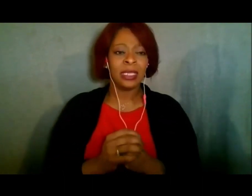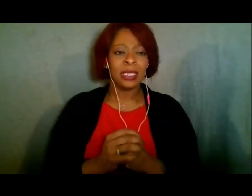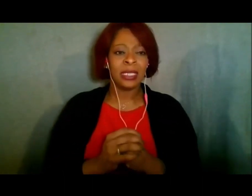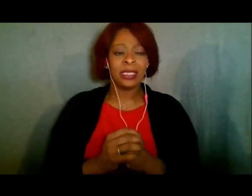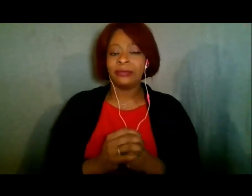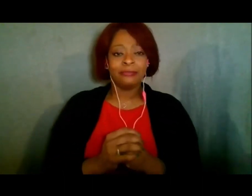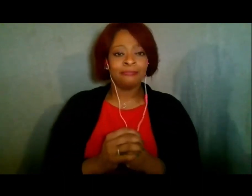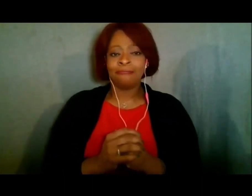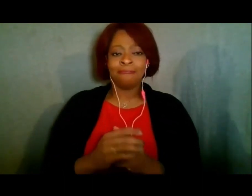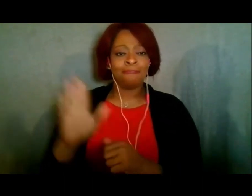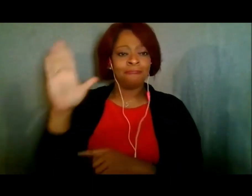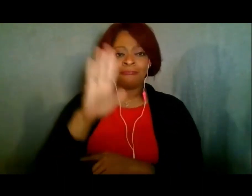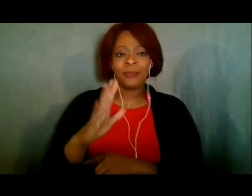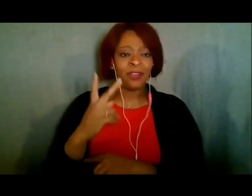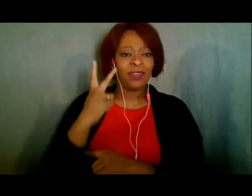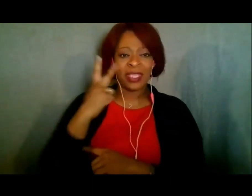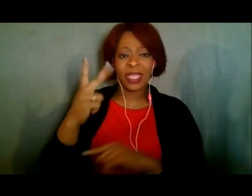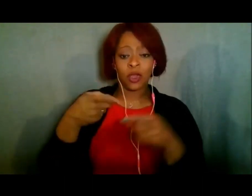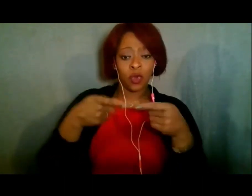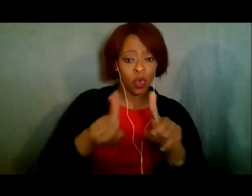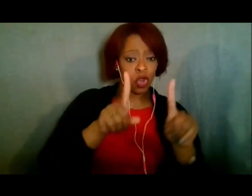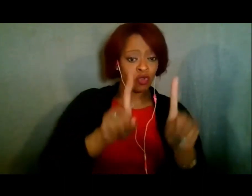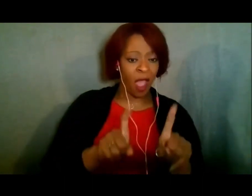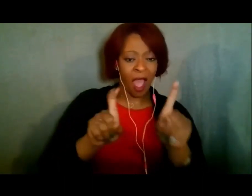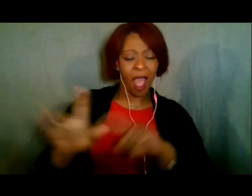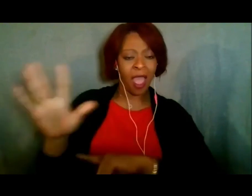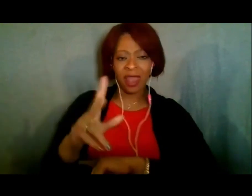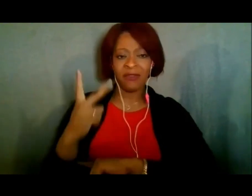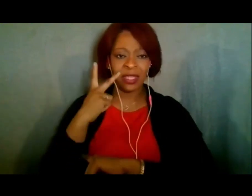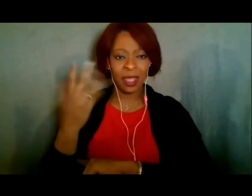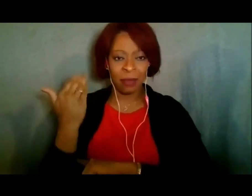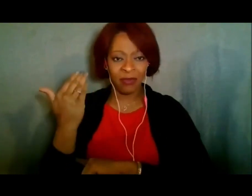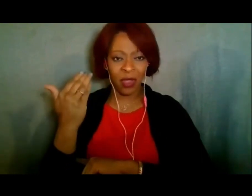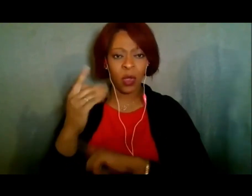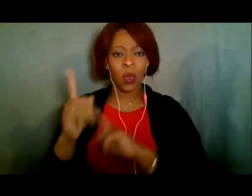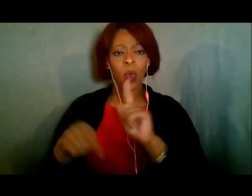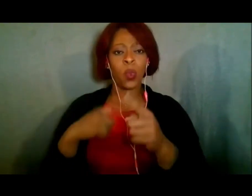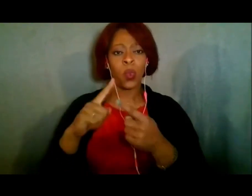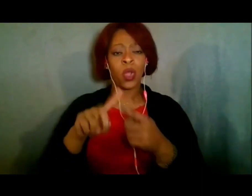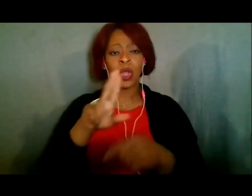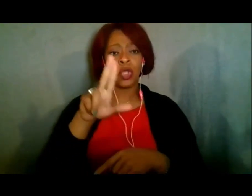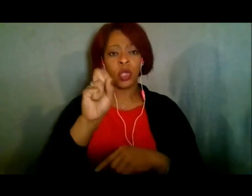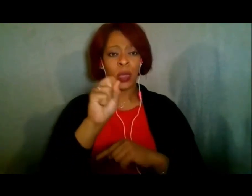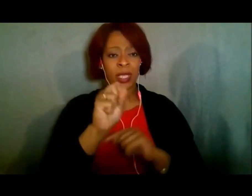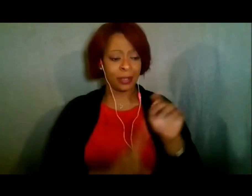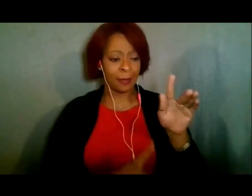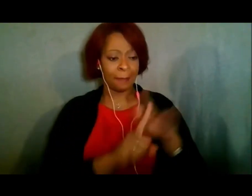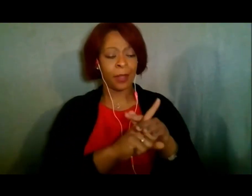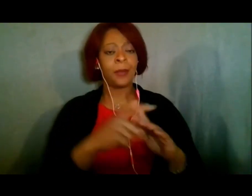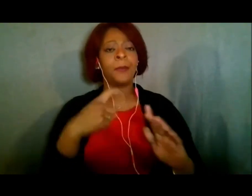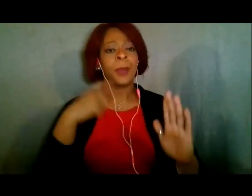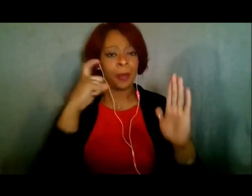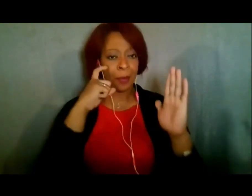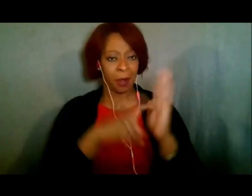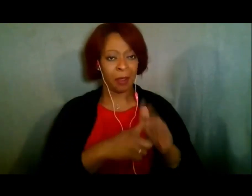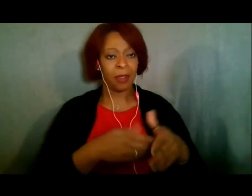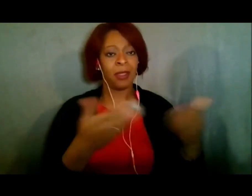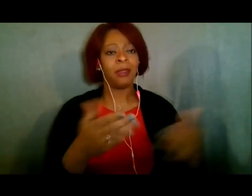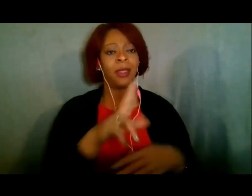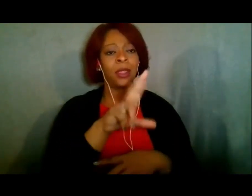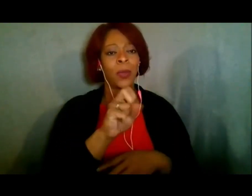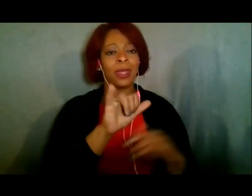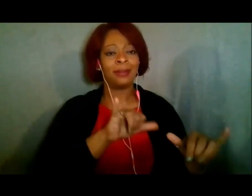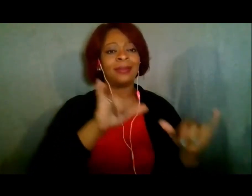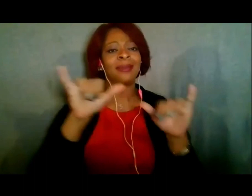had not seen that in the trials, but when it was introduced in the US, we saw it here also.